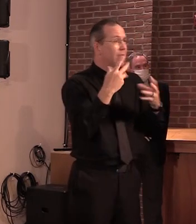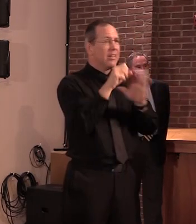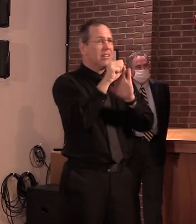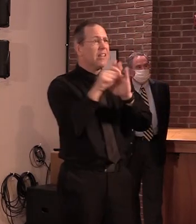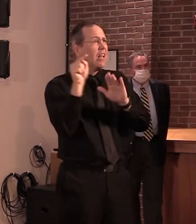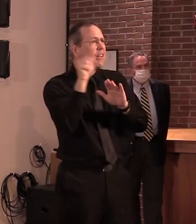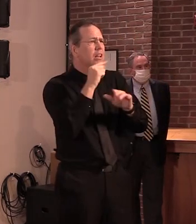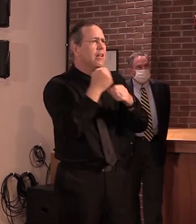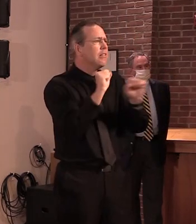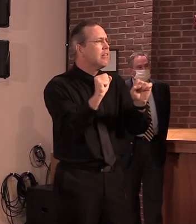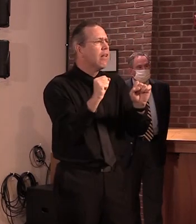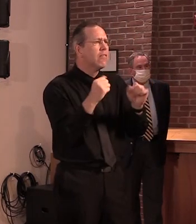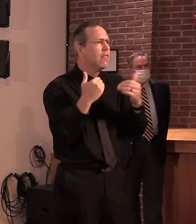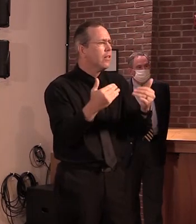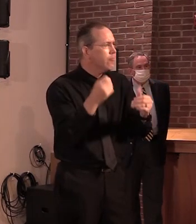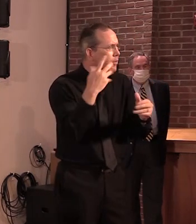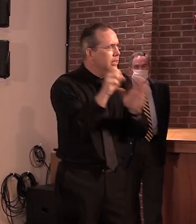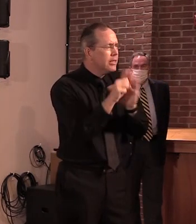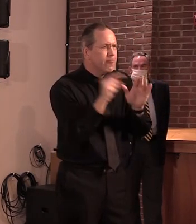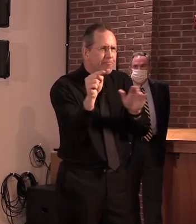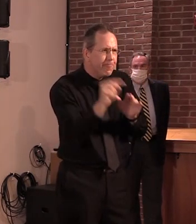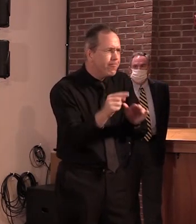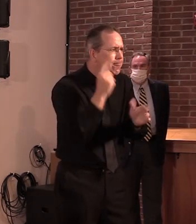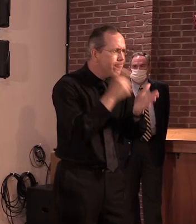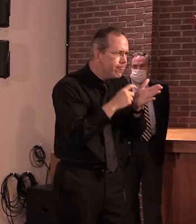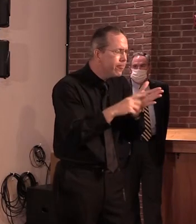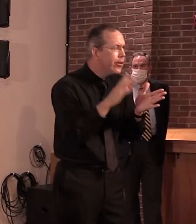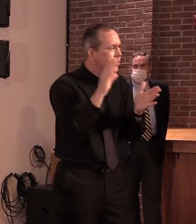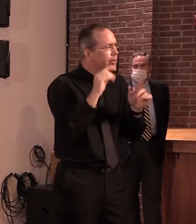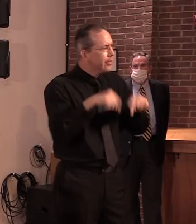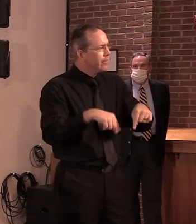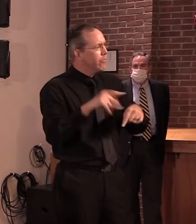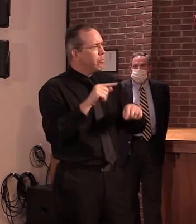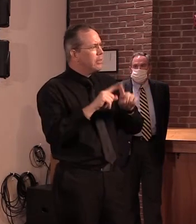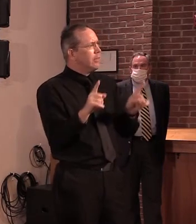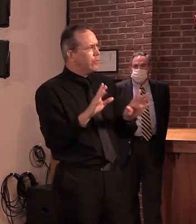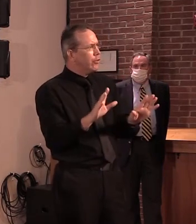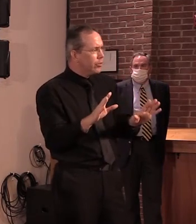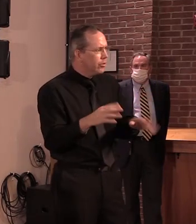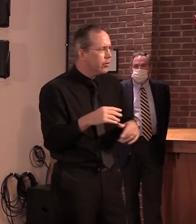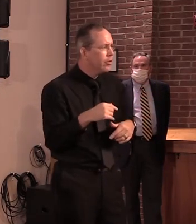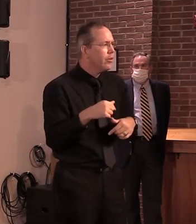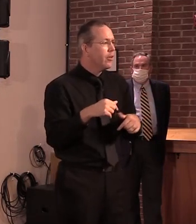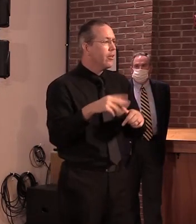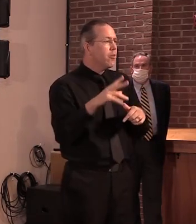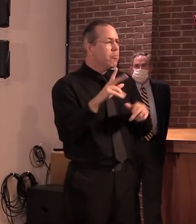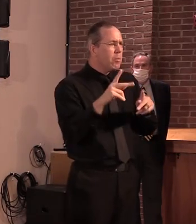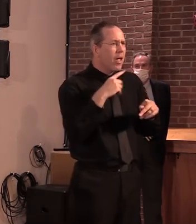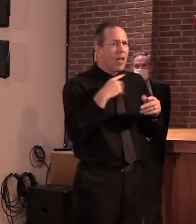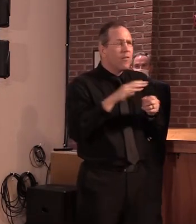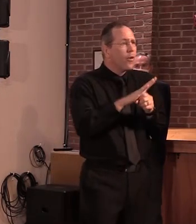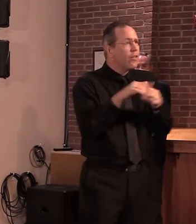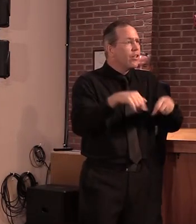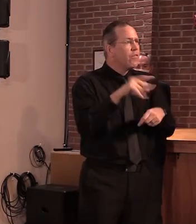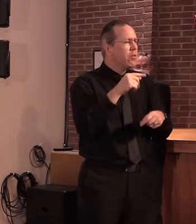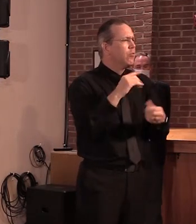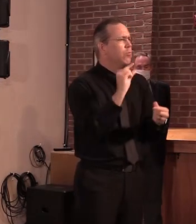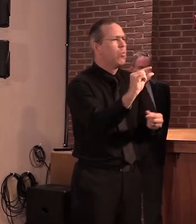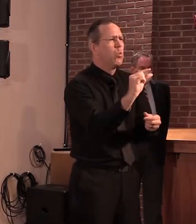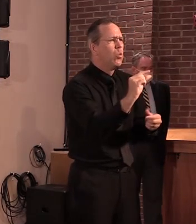towards in-person learning because our case positivity rates are so low and because we're using science to guide